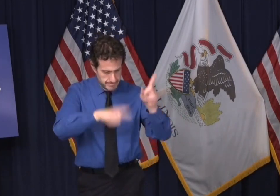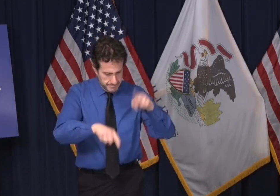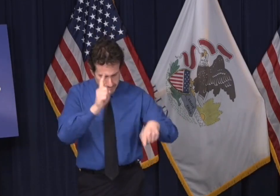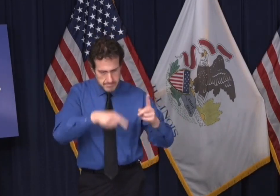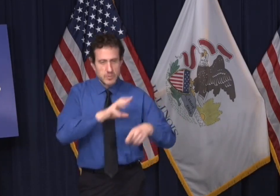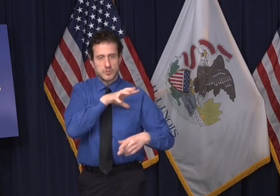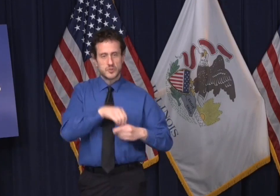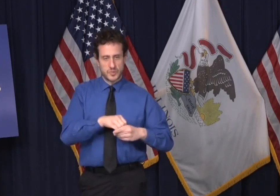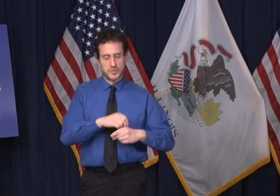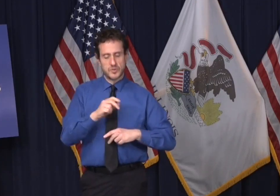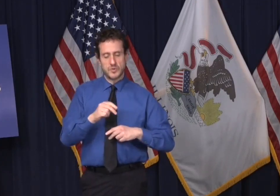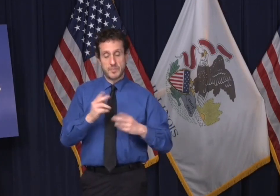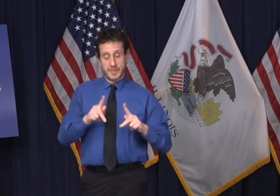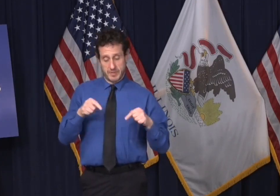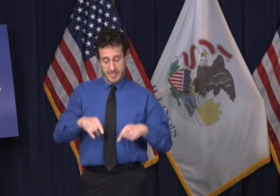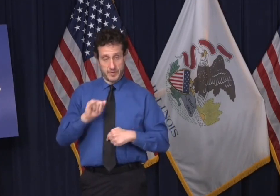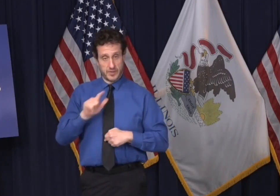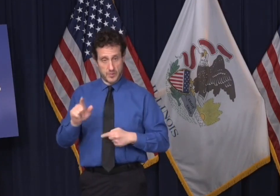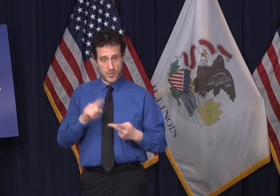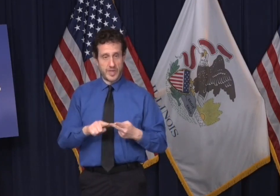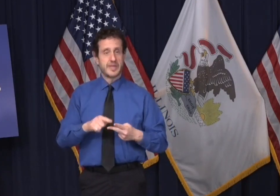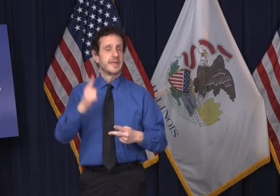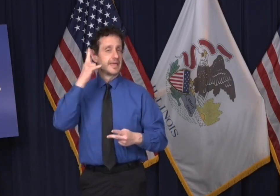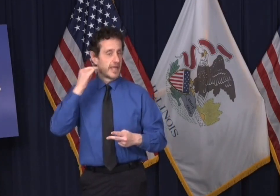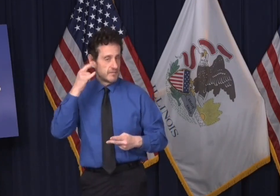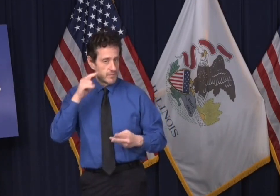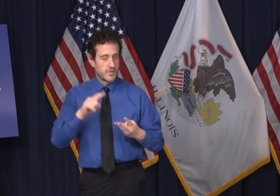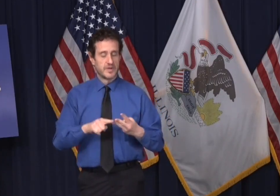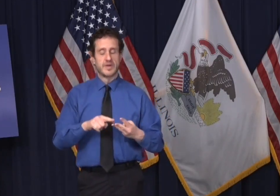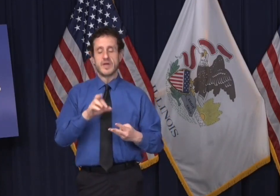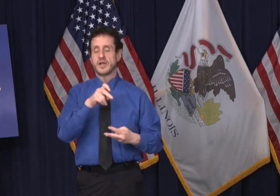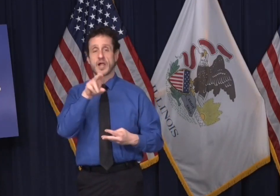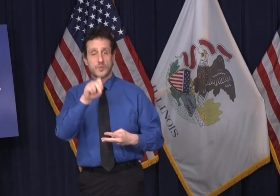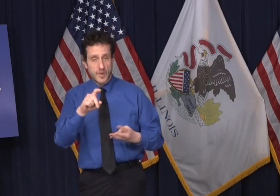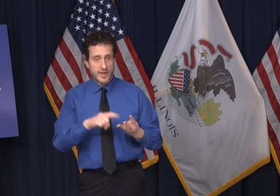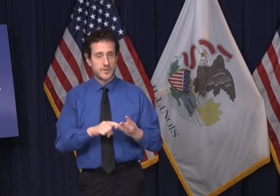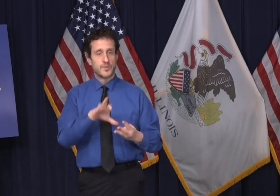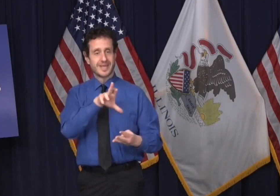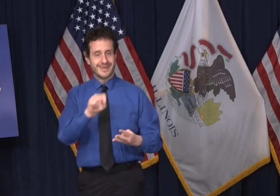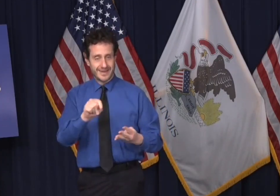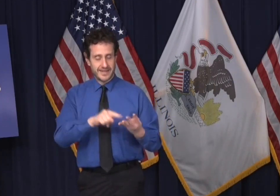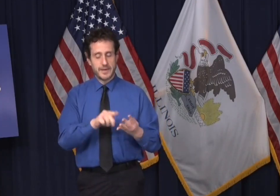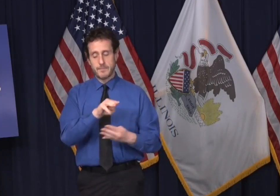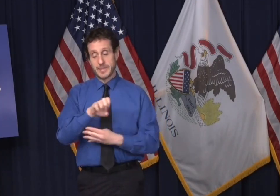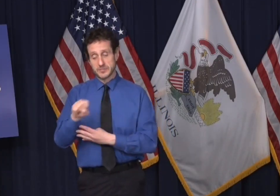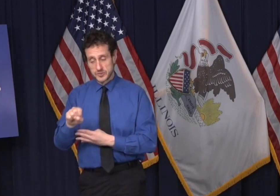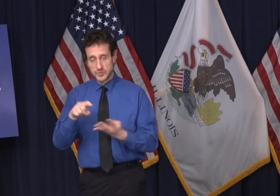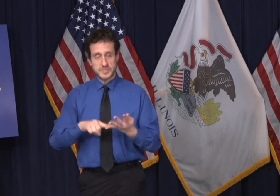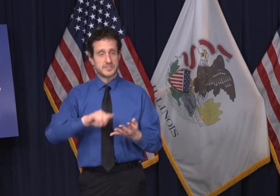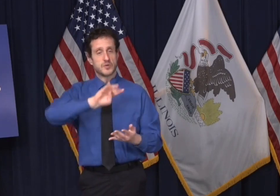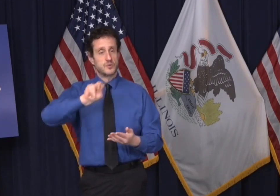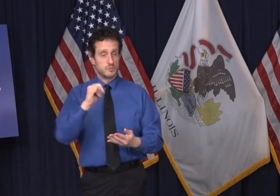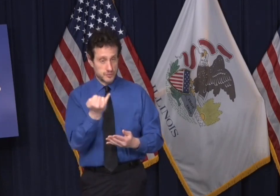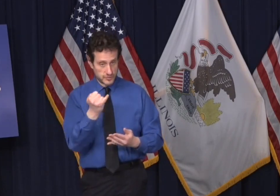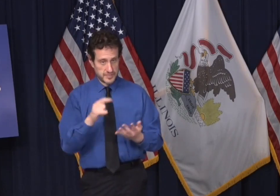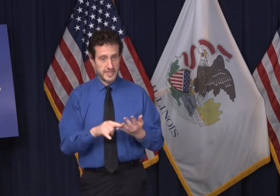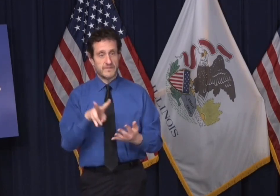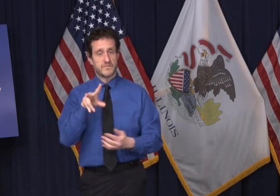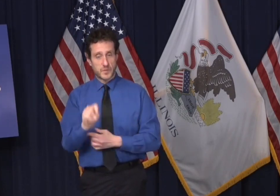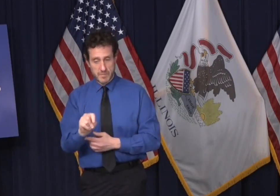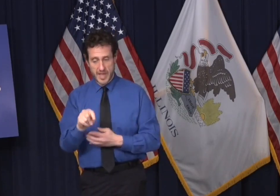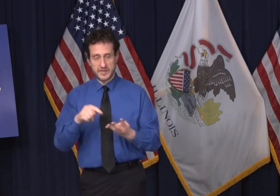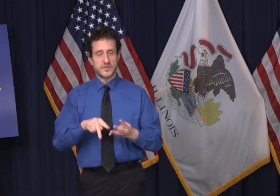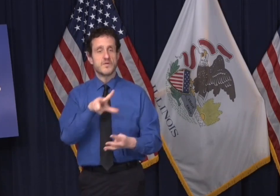Illinois, California, Colorado, Connecticut, Massachusetts, New Jersey, Vermont,